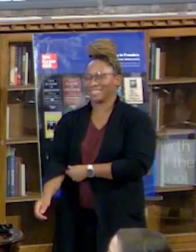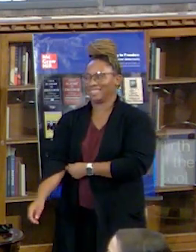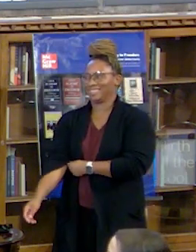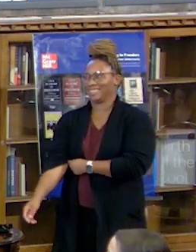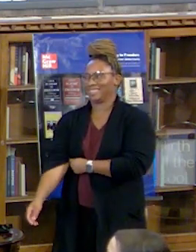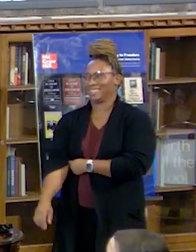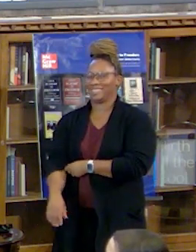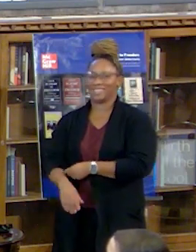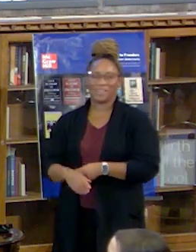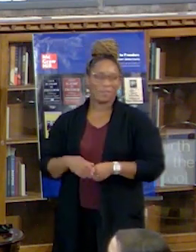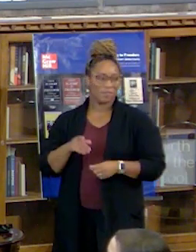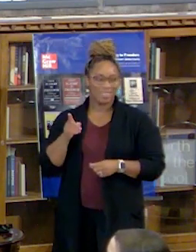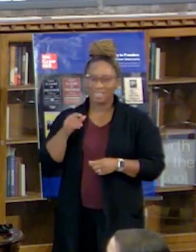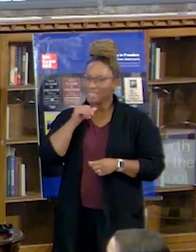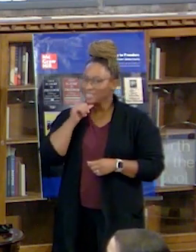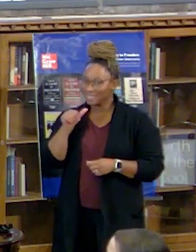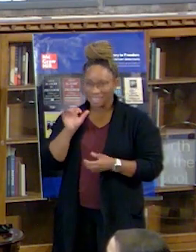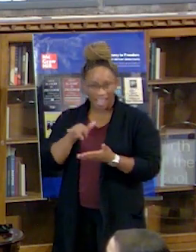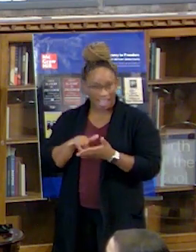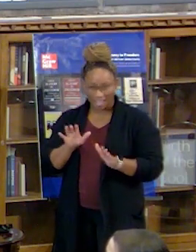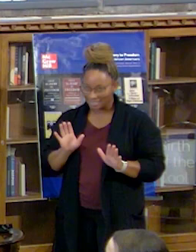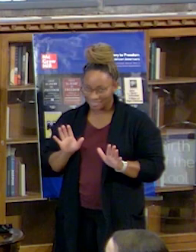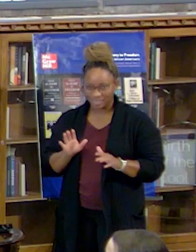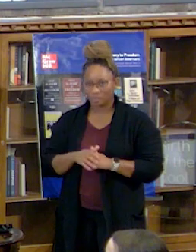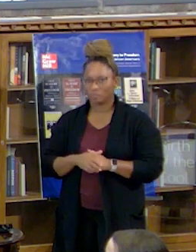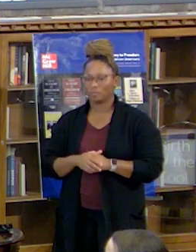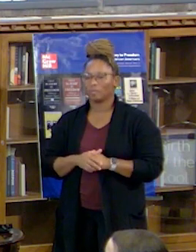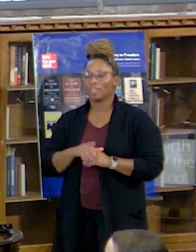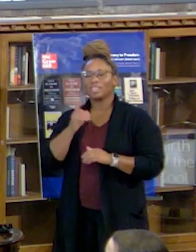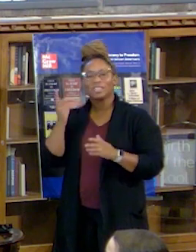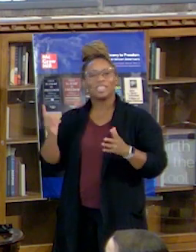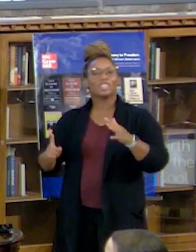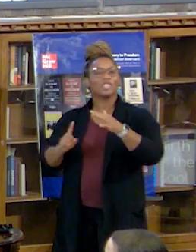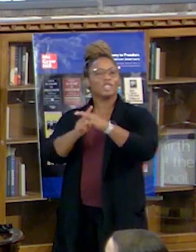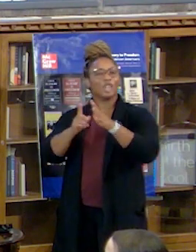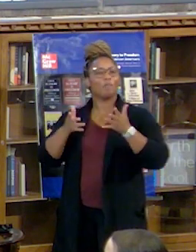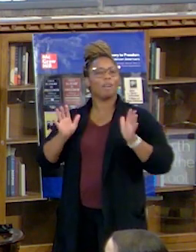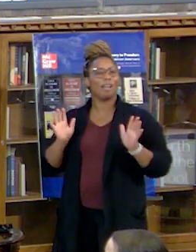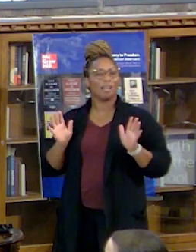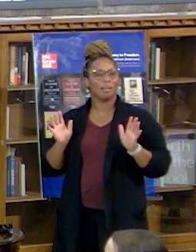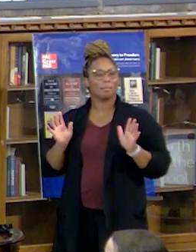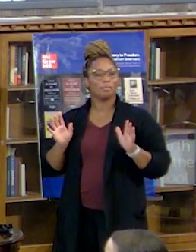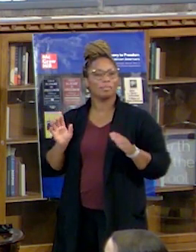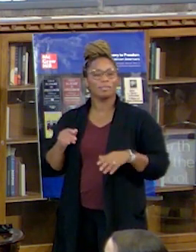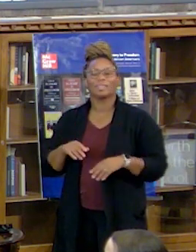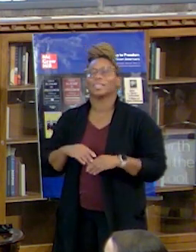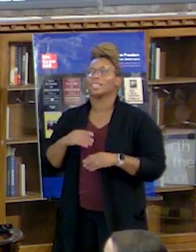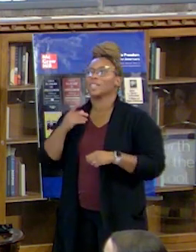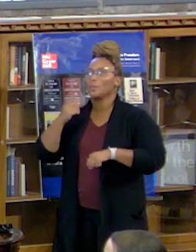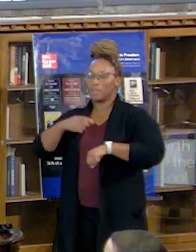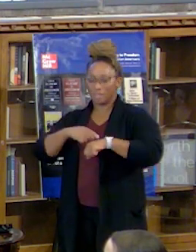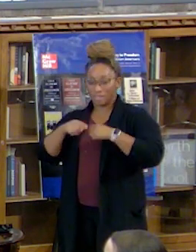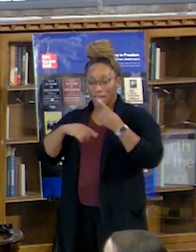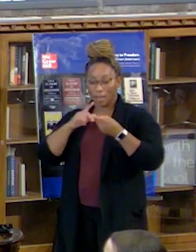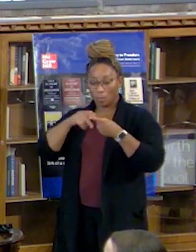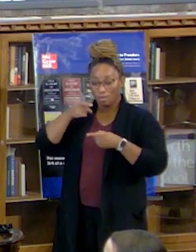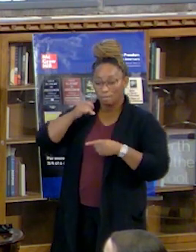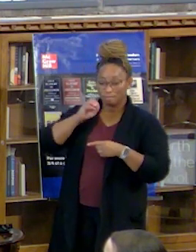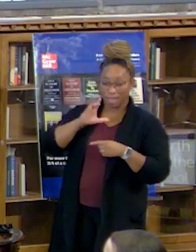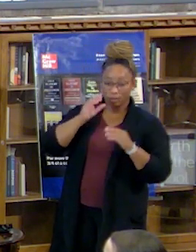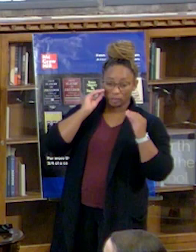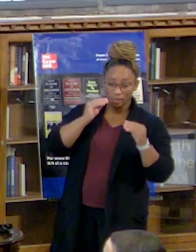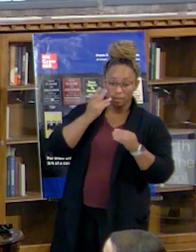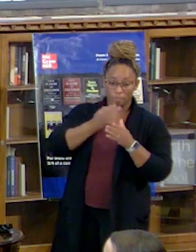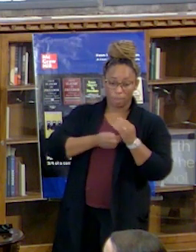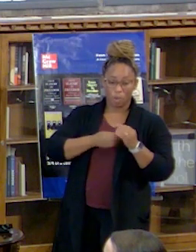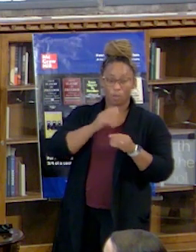right this is not that just show up and there was a period of time when Patrick was teaching both at North